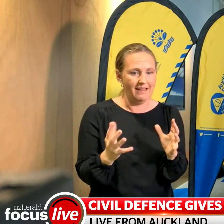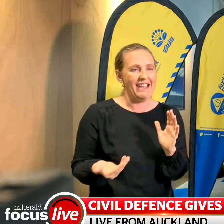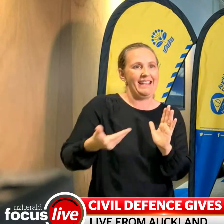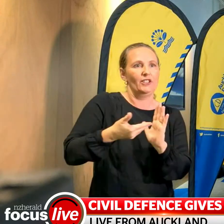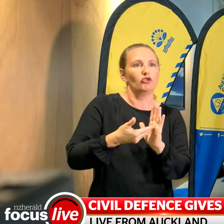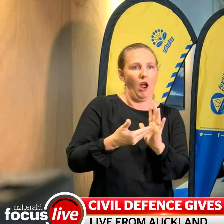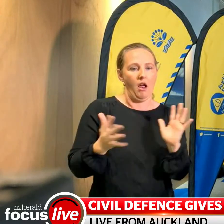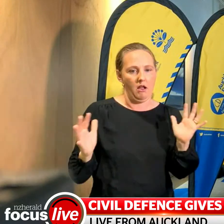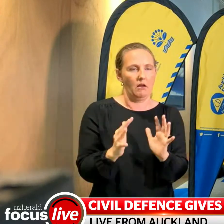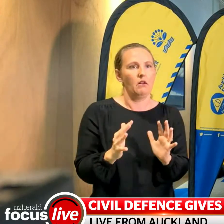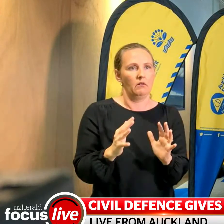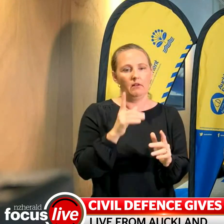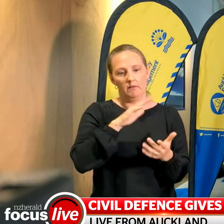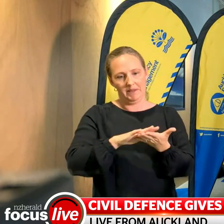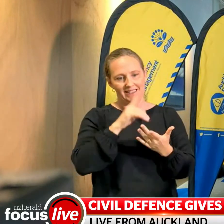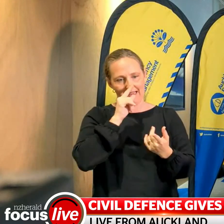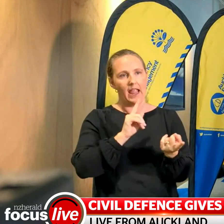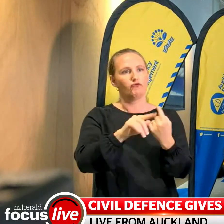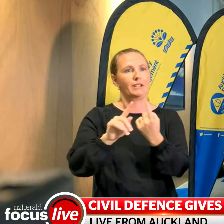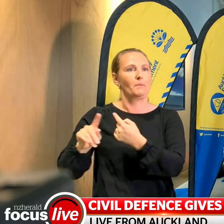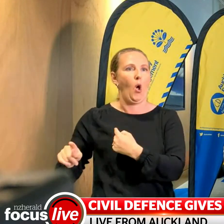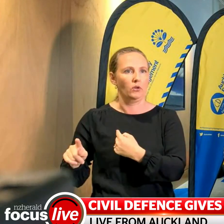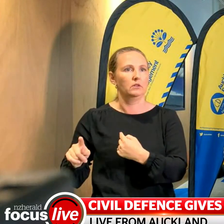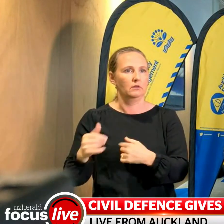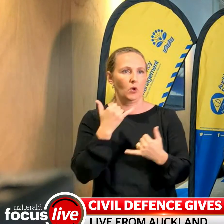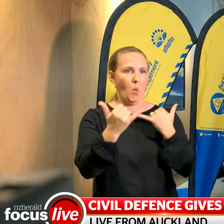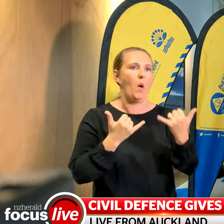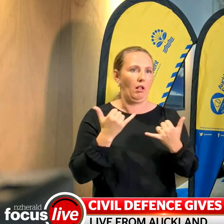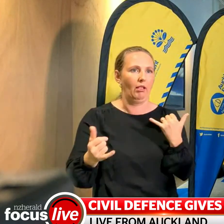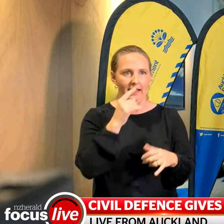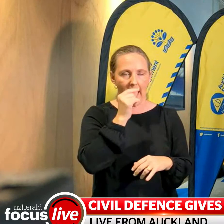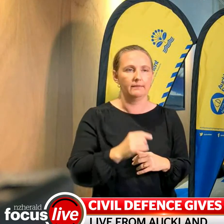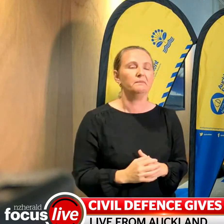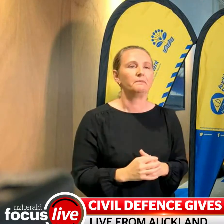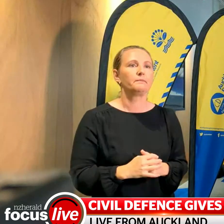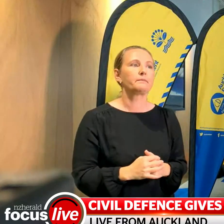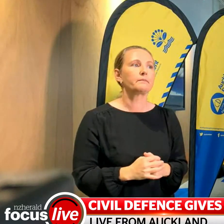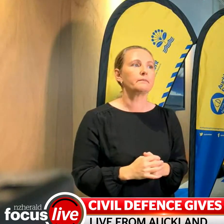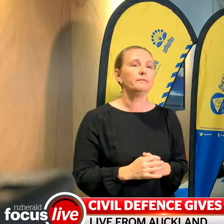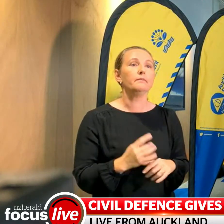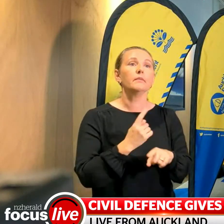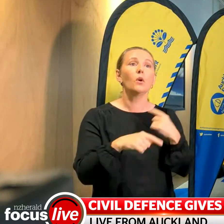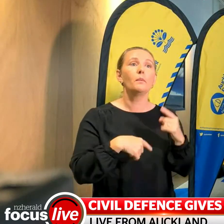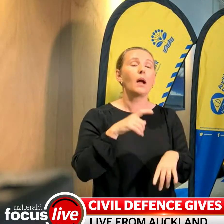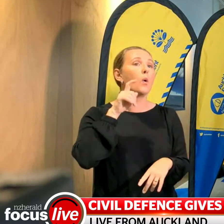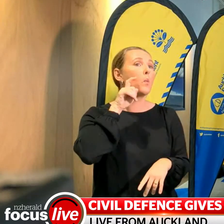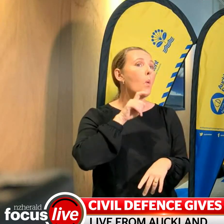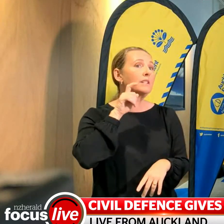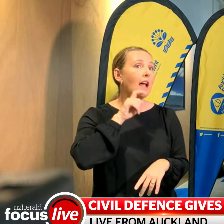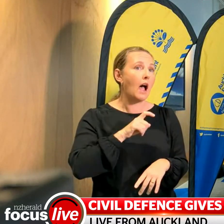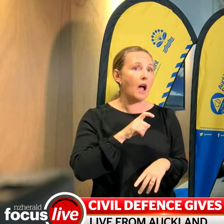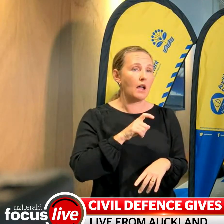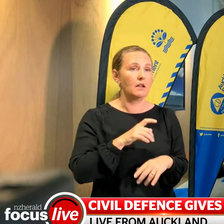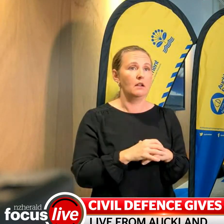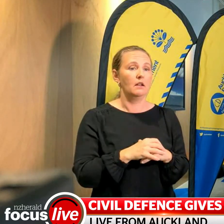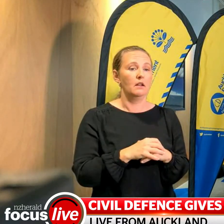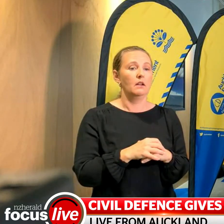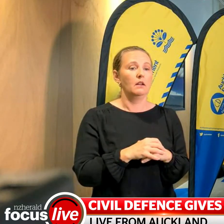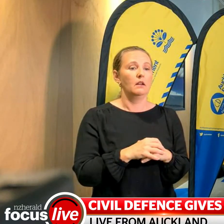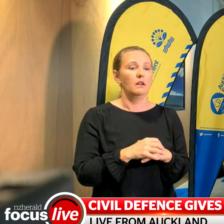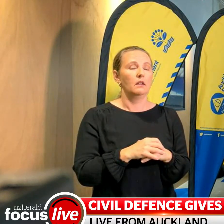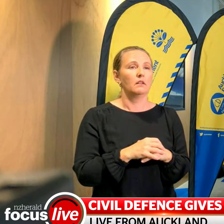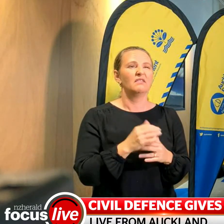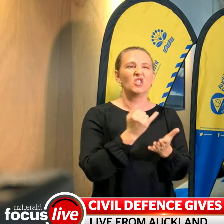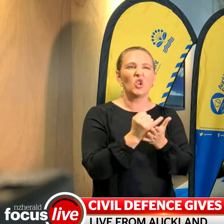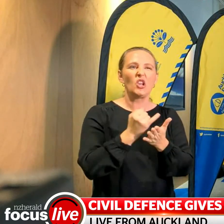that we can respond as quickly as possible. With regards to water and wastewater, water care crews have begun the clean-up and have